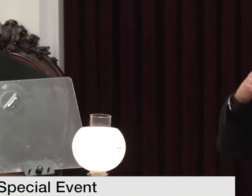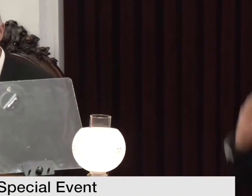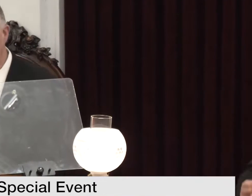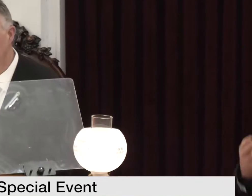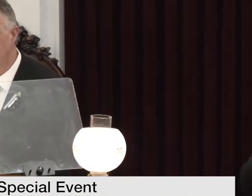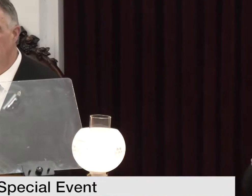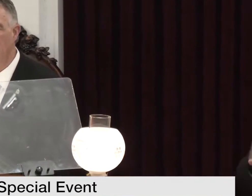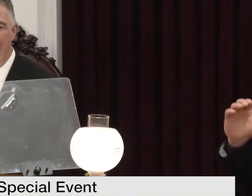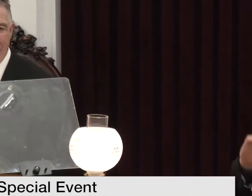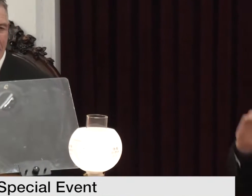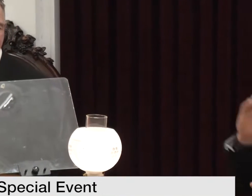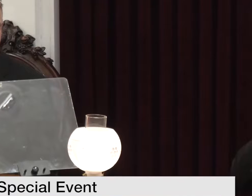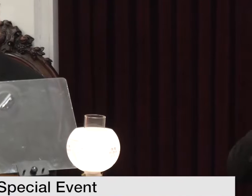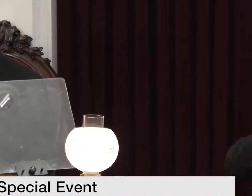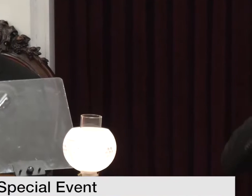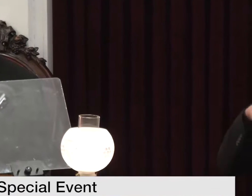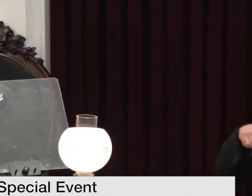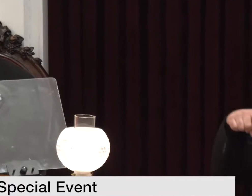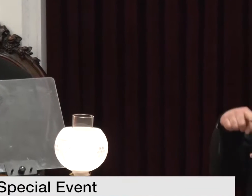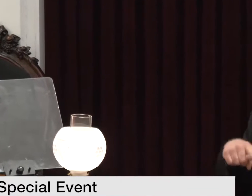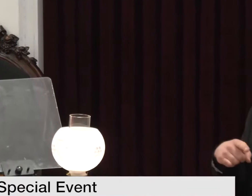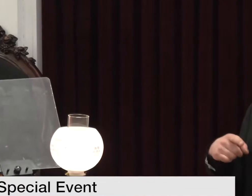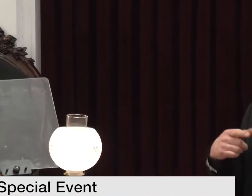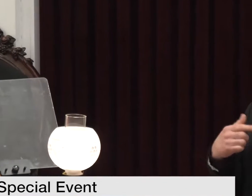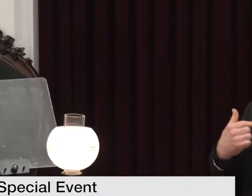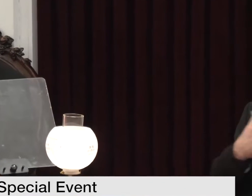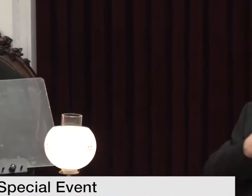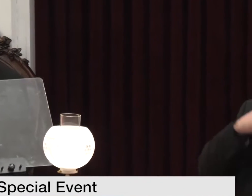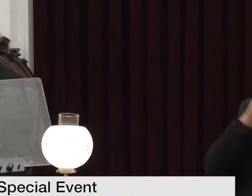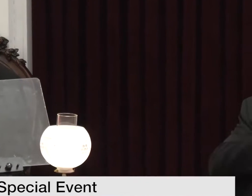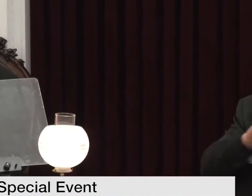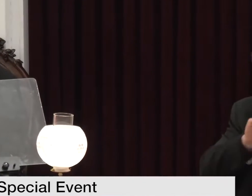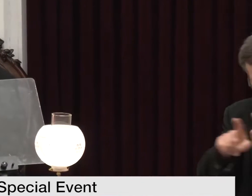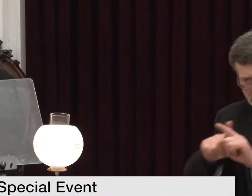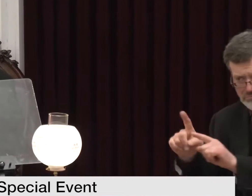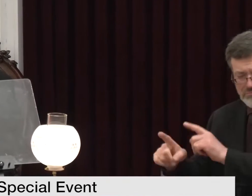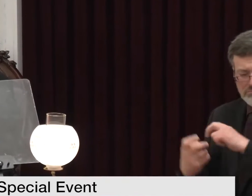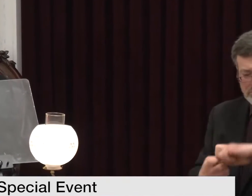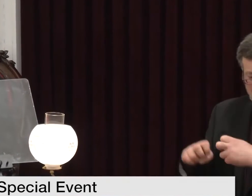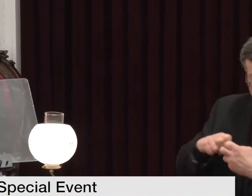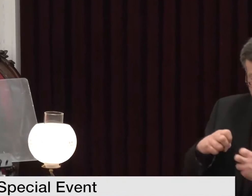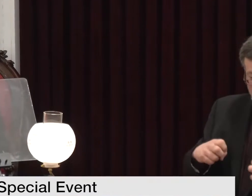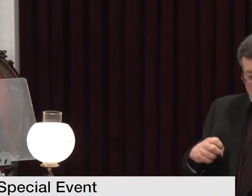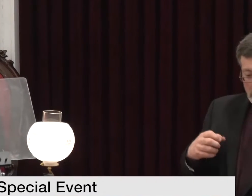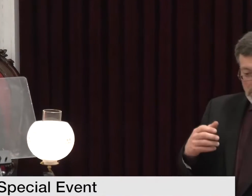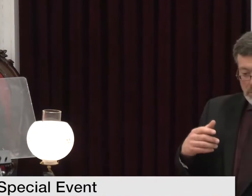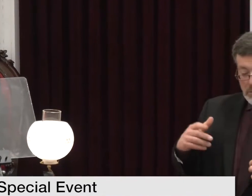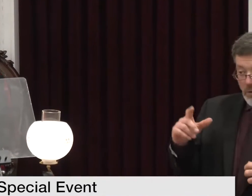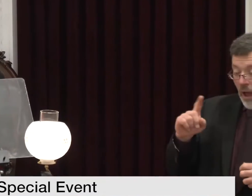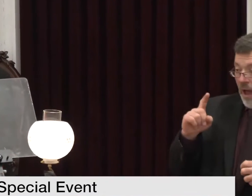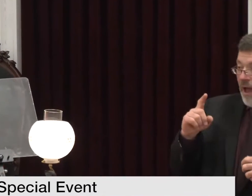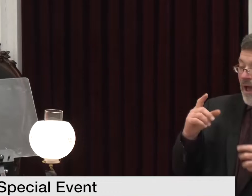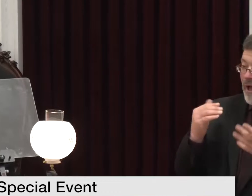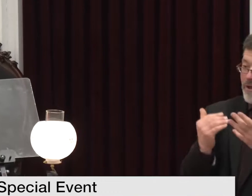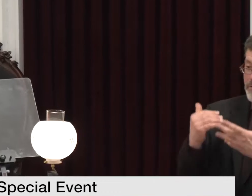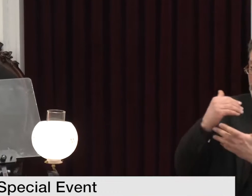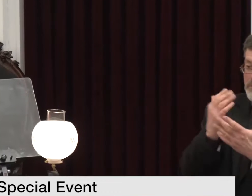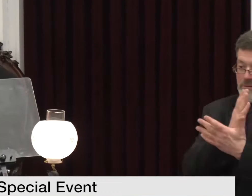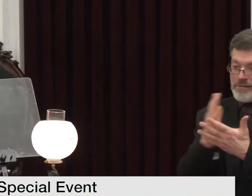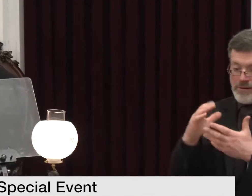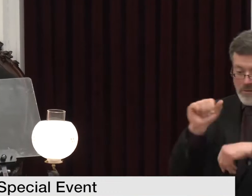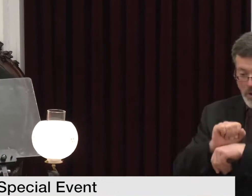If we address them head on, we'll restore the working class, refill our schools, and